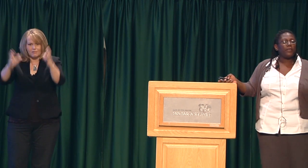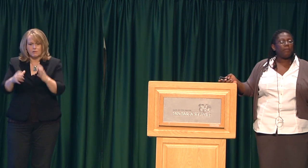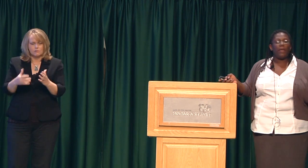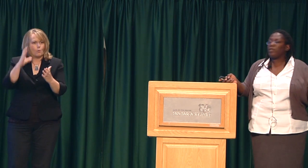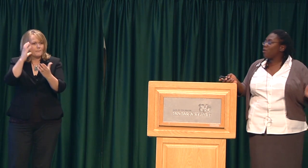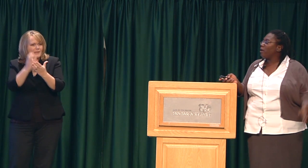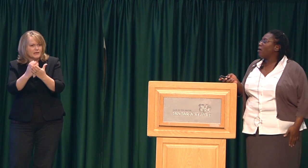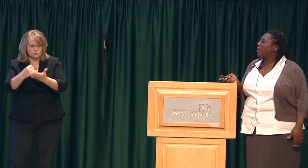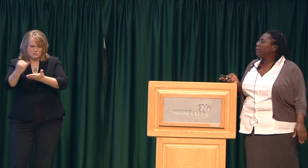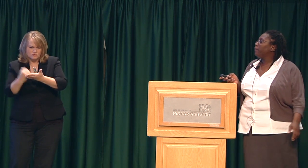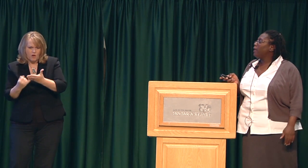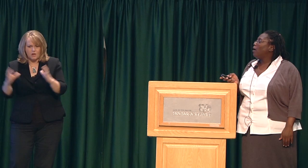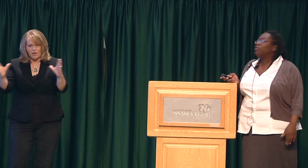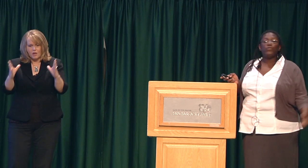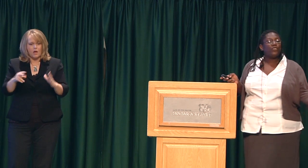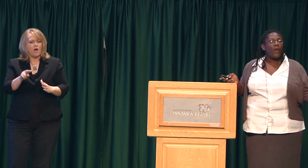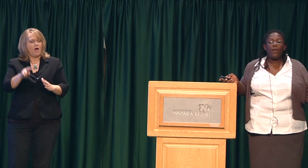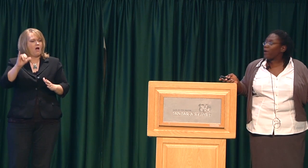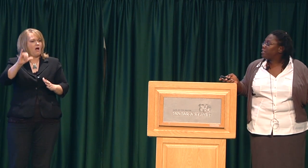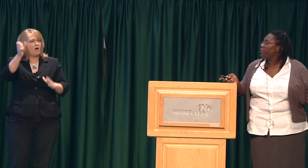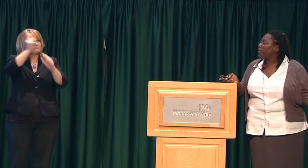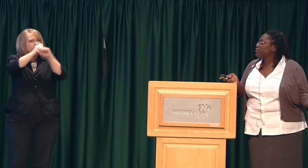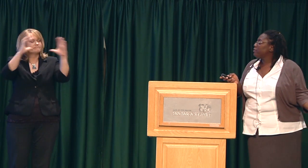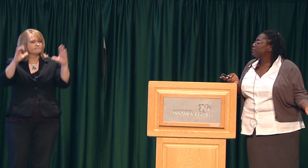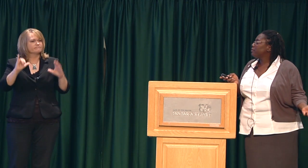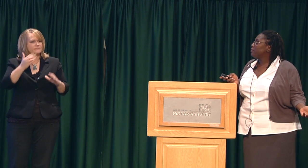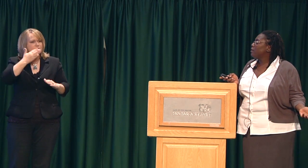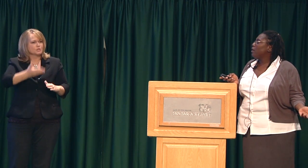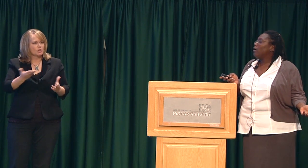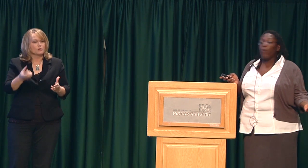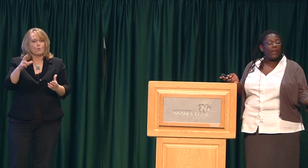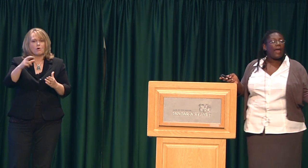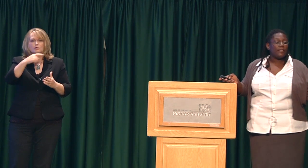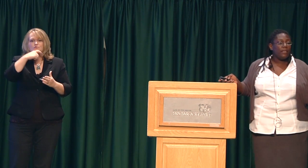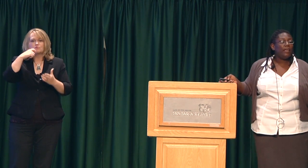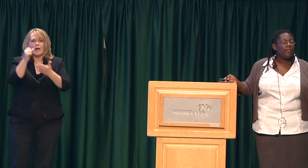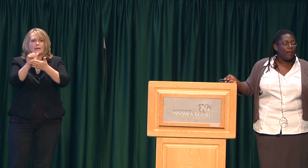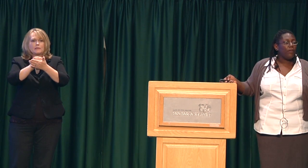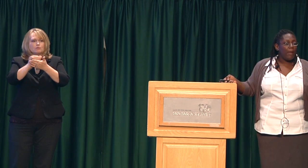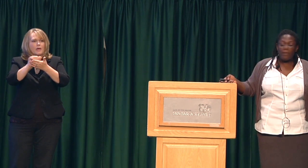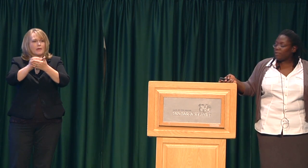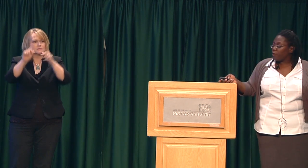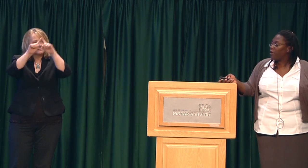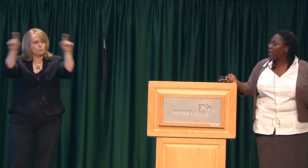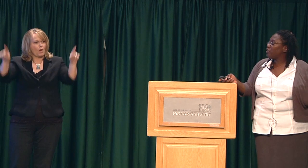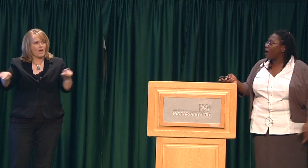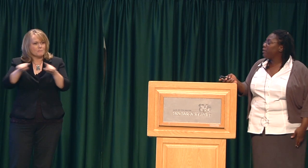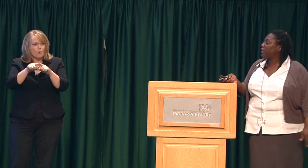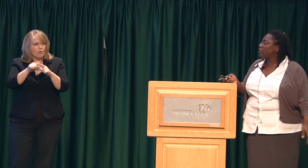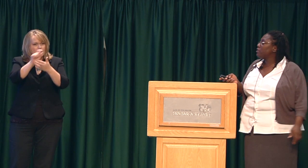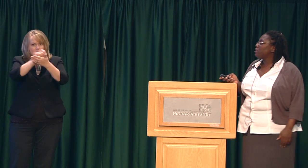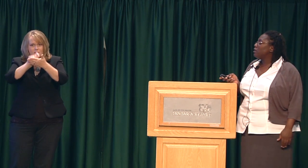able to help explain what's going on. Using dry erase boards. Recognizing the need that there may be some